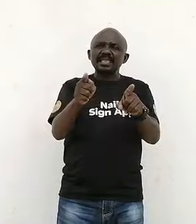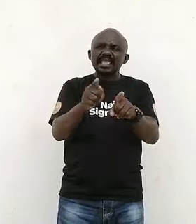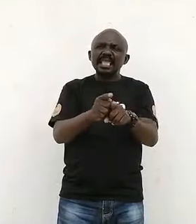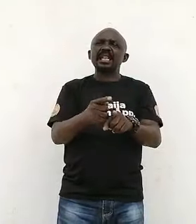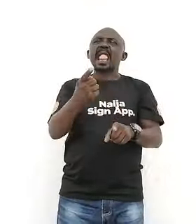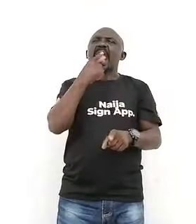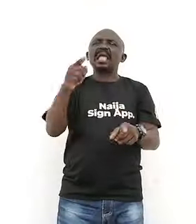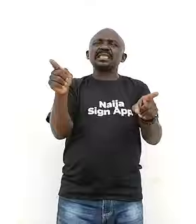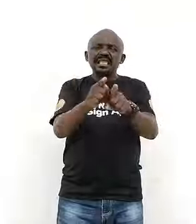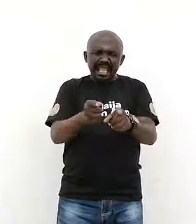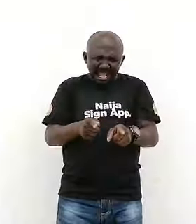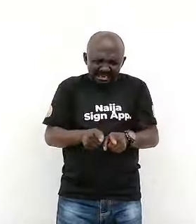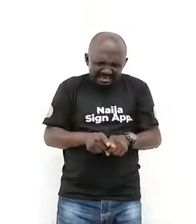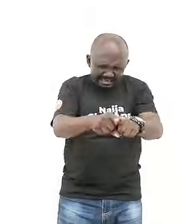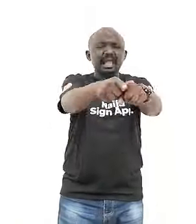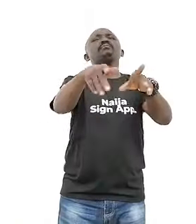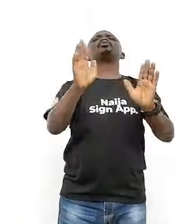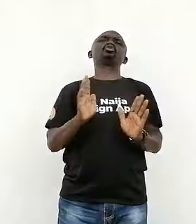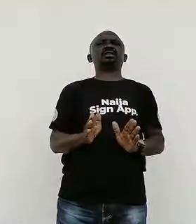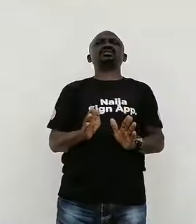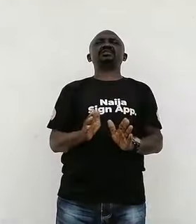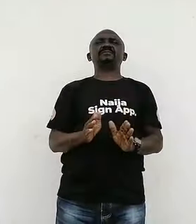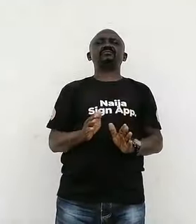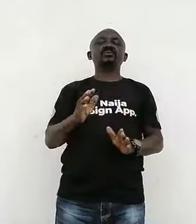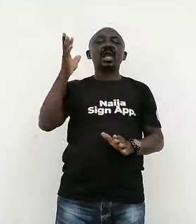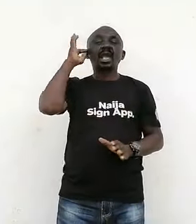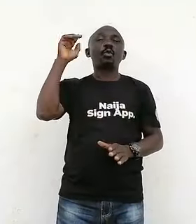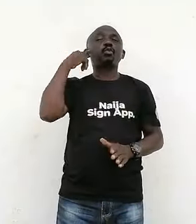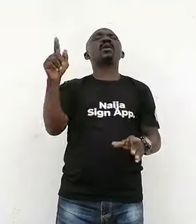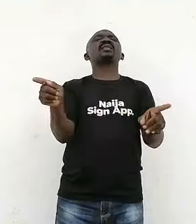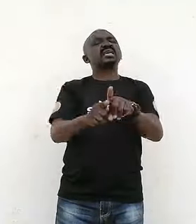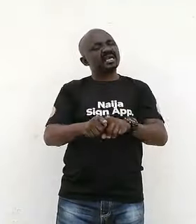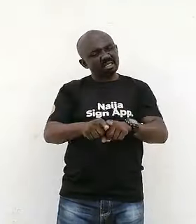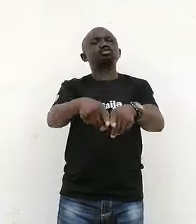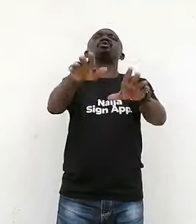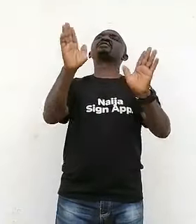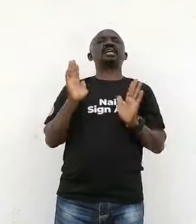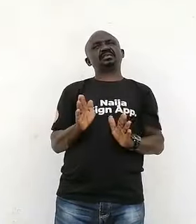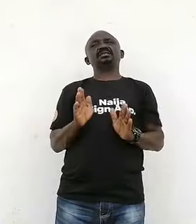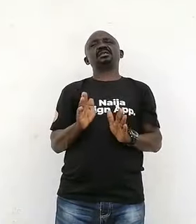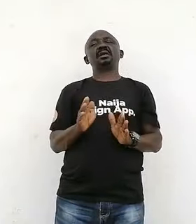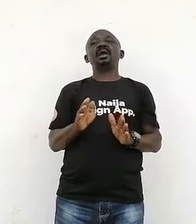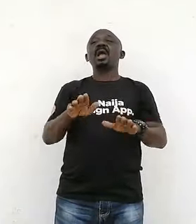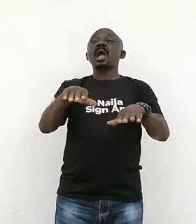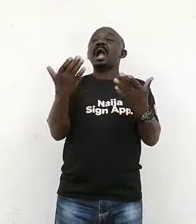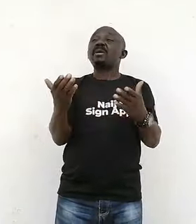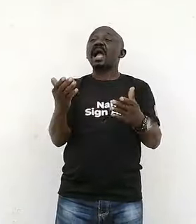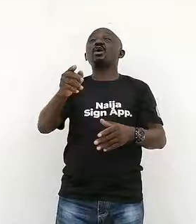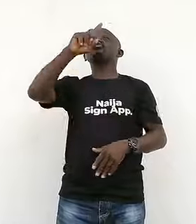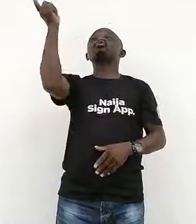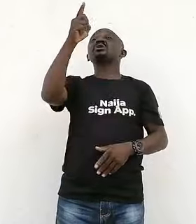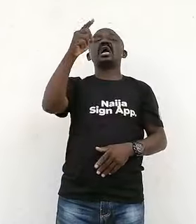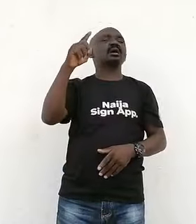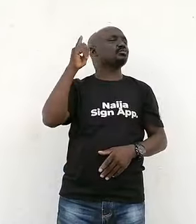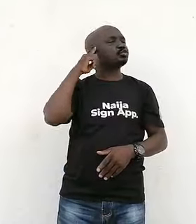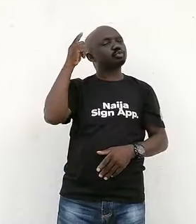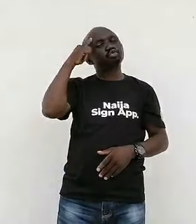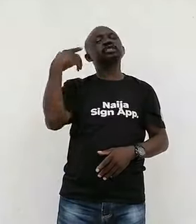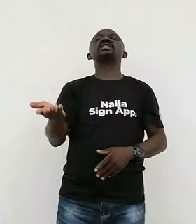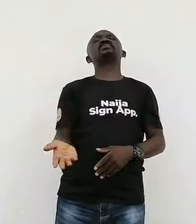we made a choice to be part of the history by giving ourselves to continuing to sustain